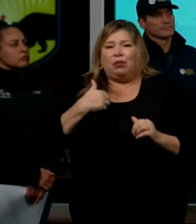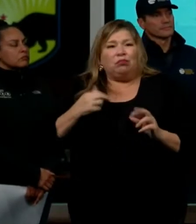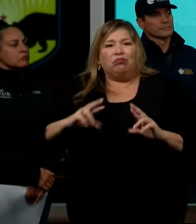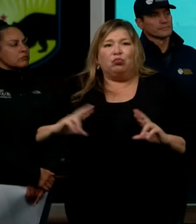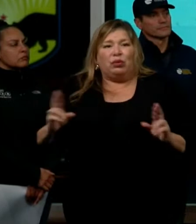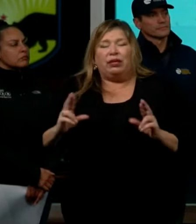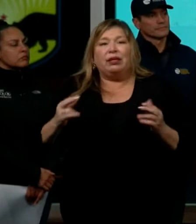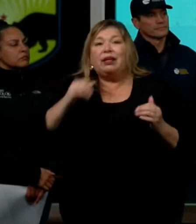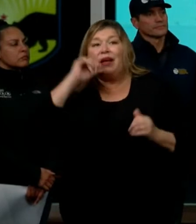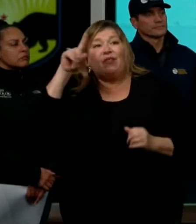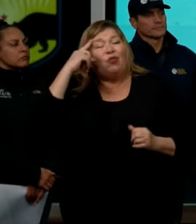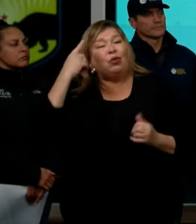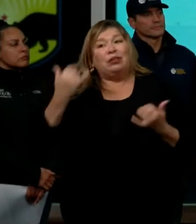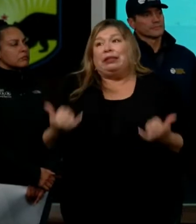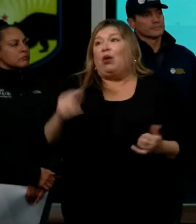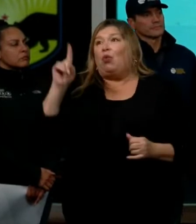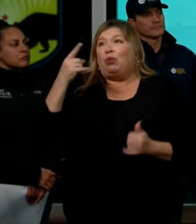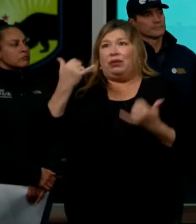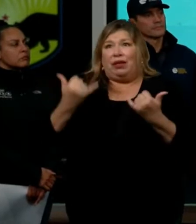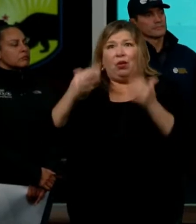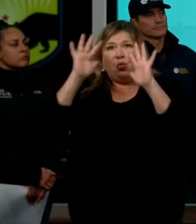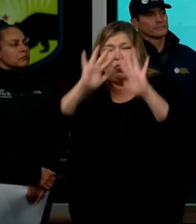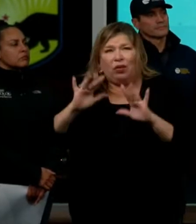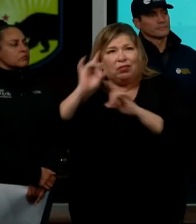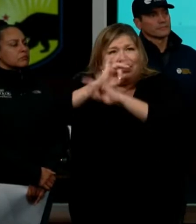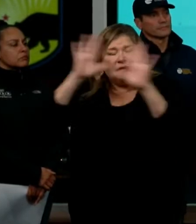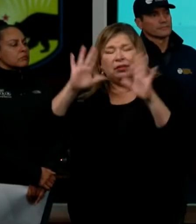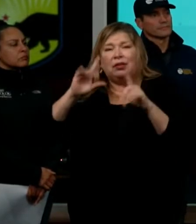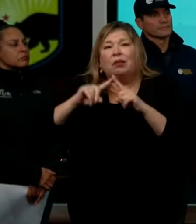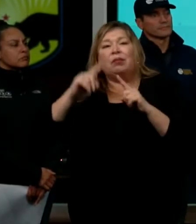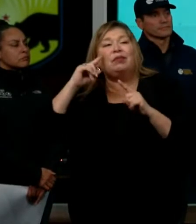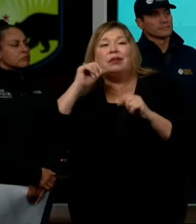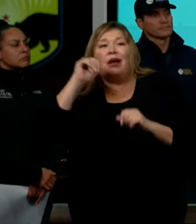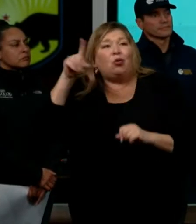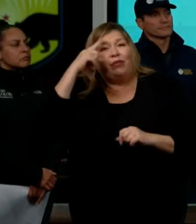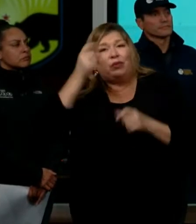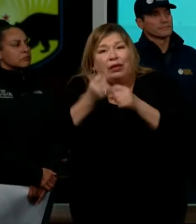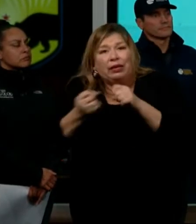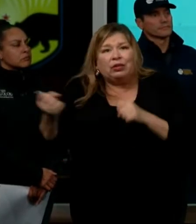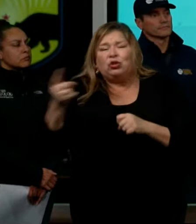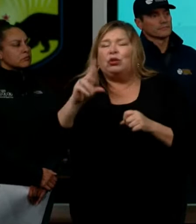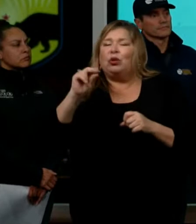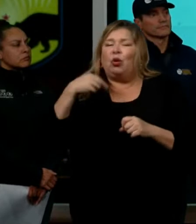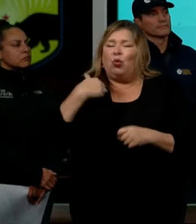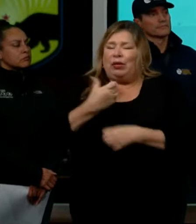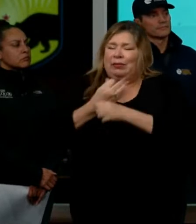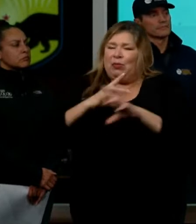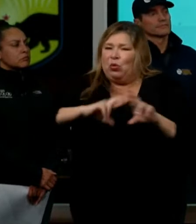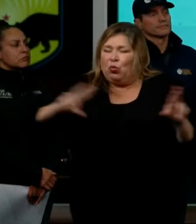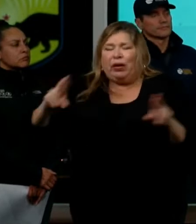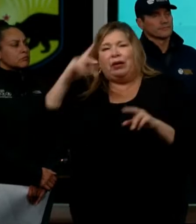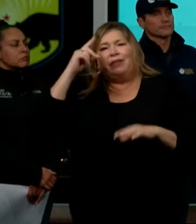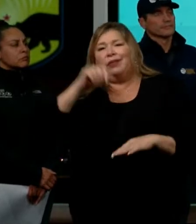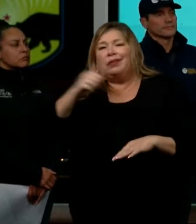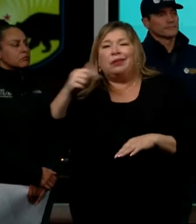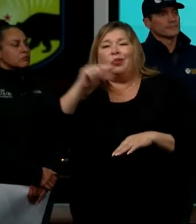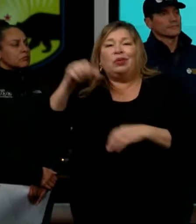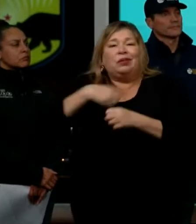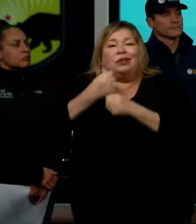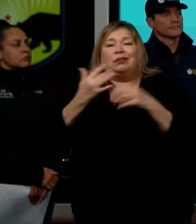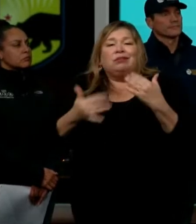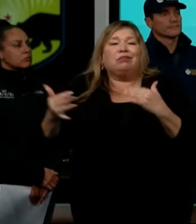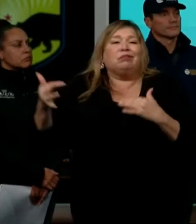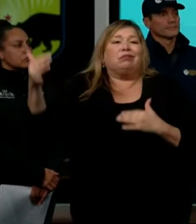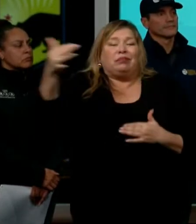not just for this week in the storms, not just for the next year or two, but for the next decades to come as